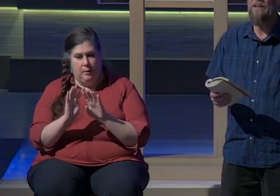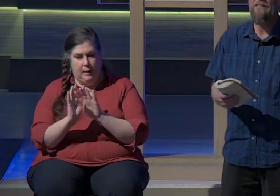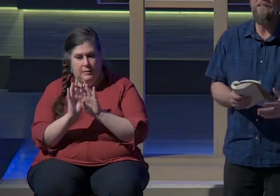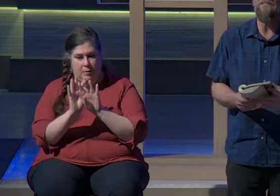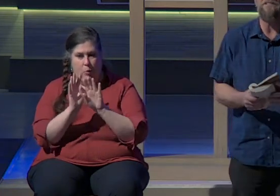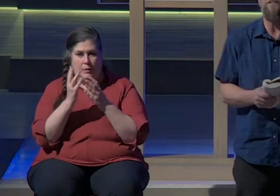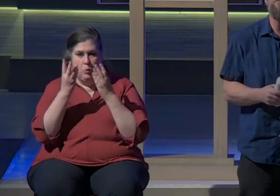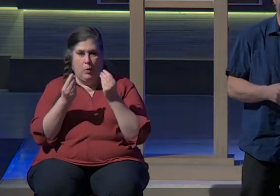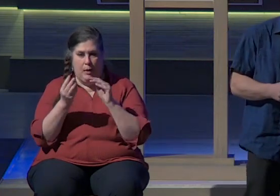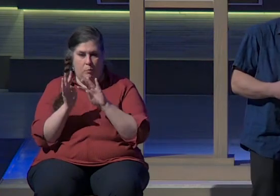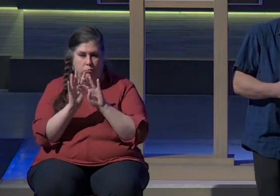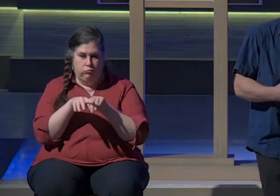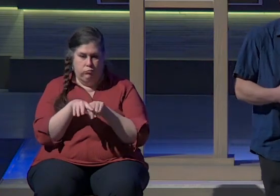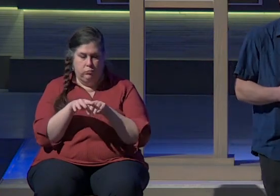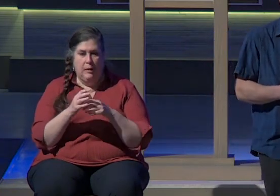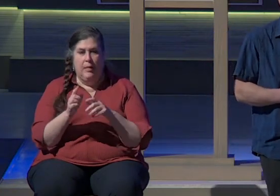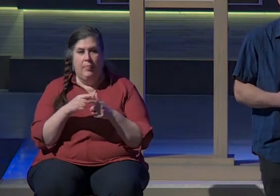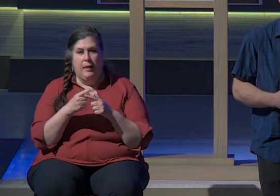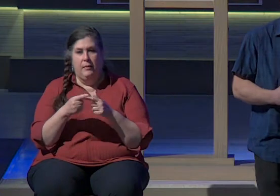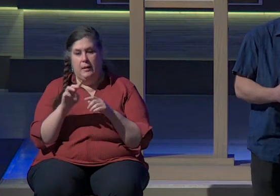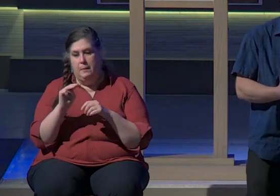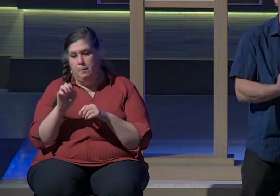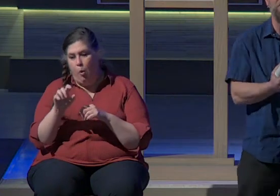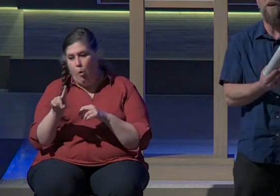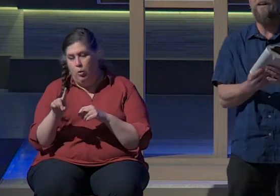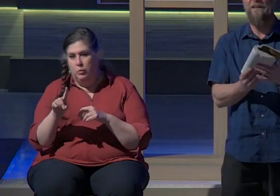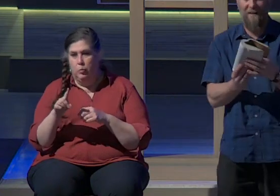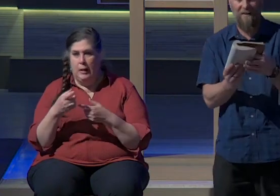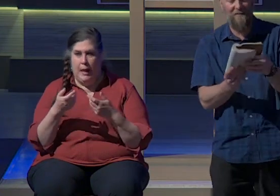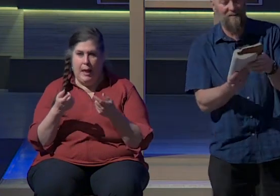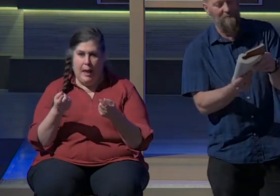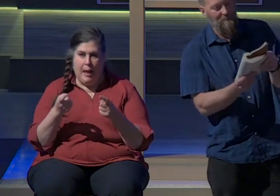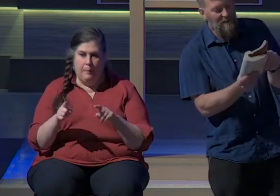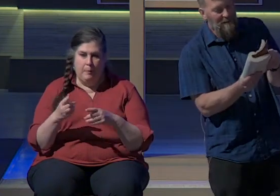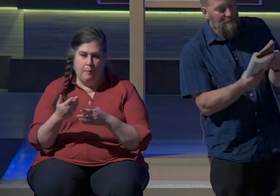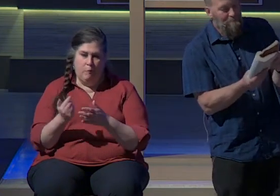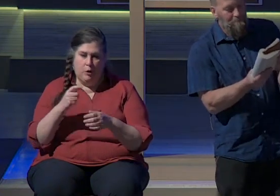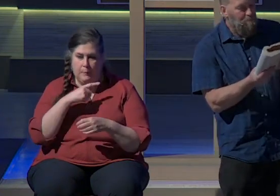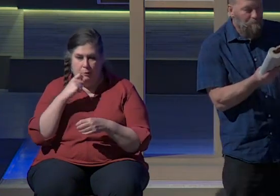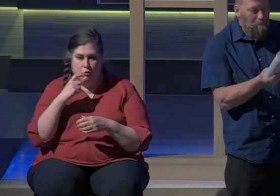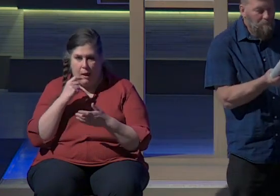gets wet, it lends itself towards mold in the crop before it can be dried and harvested.